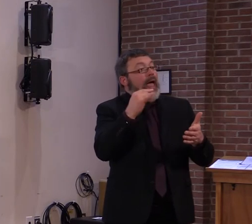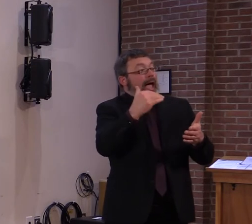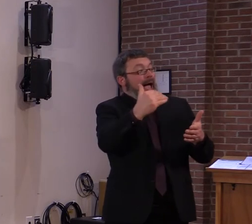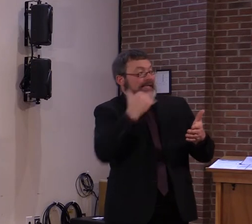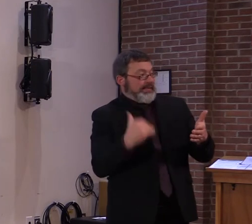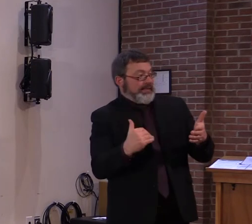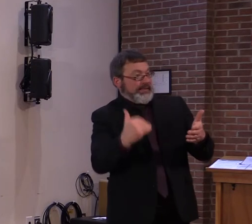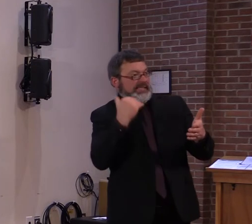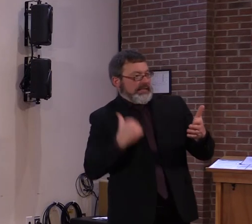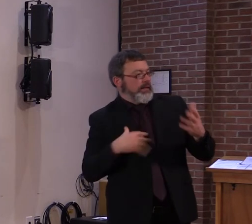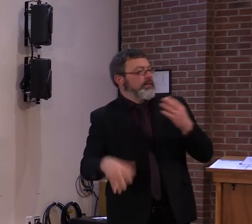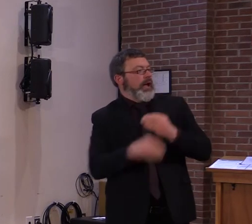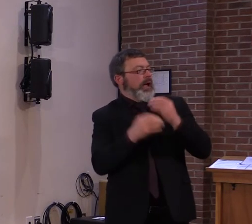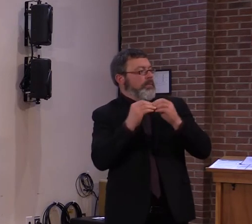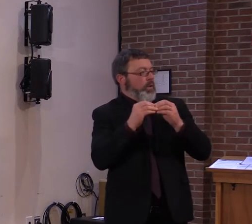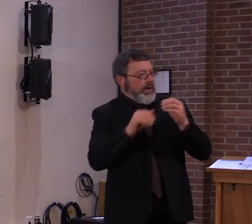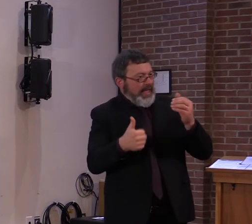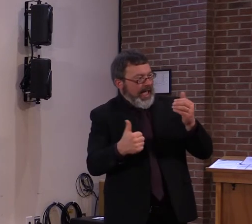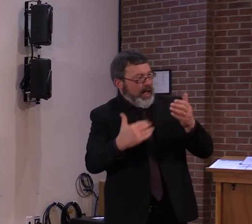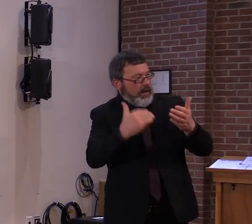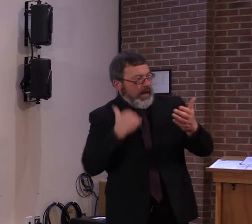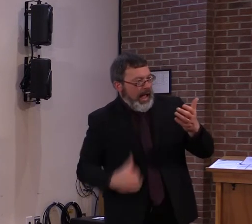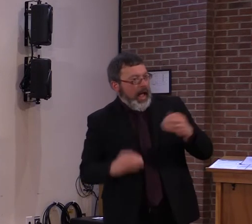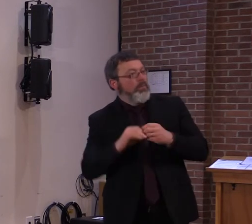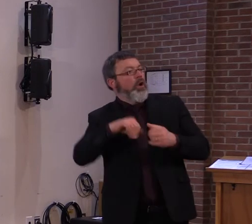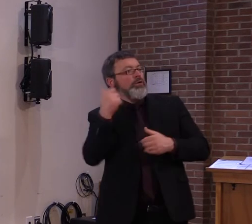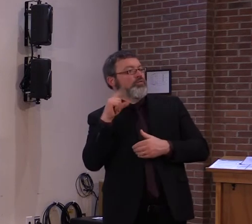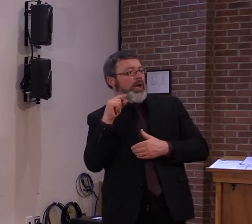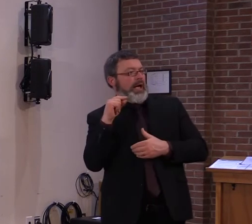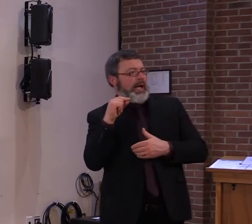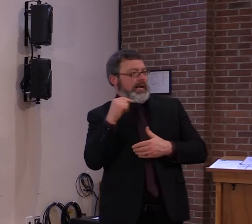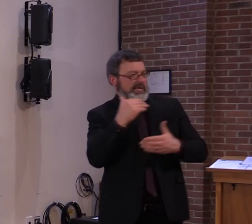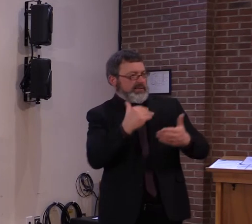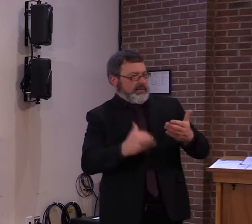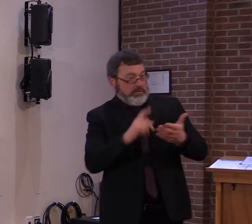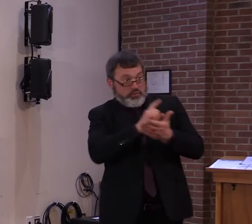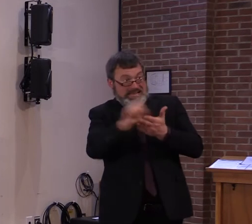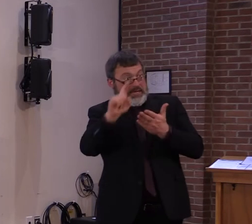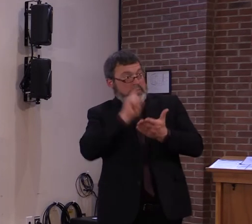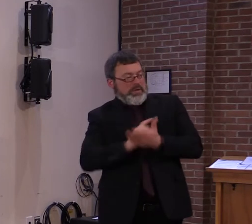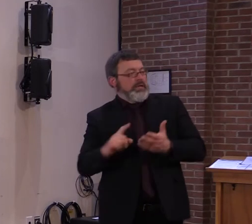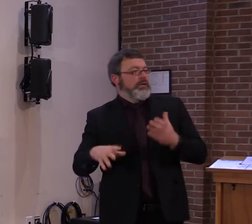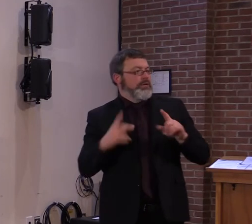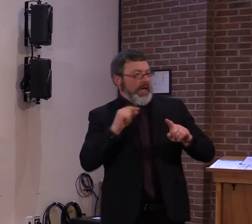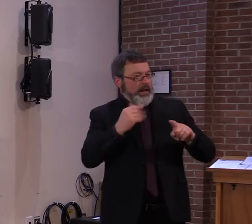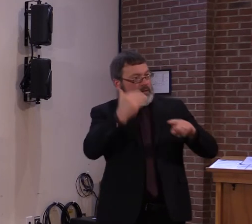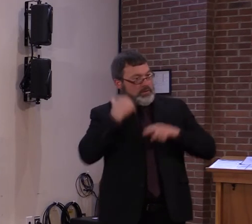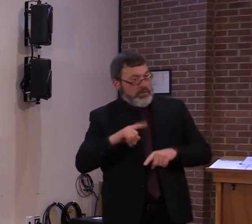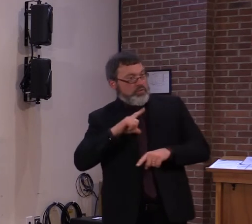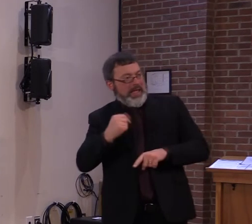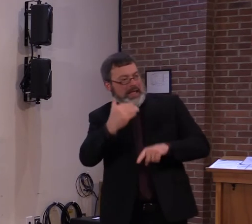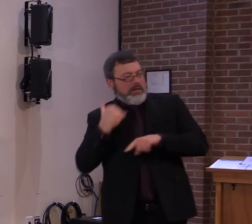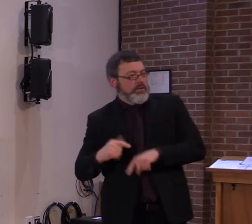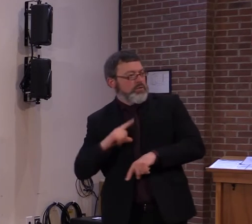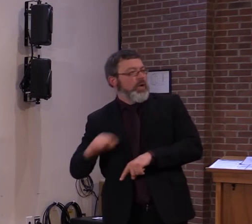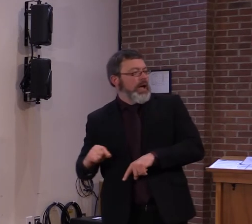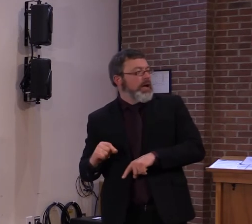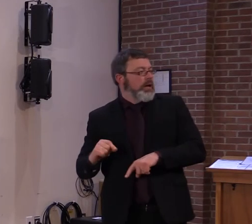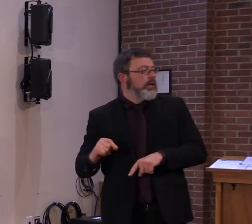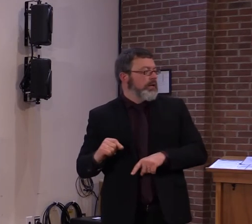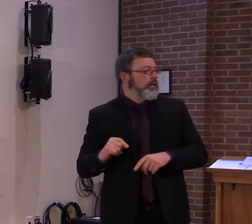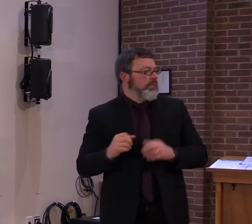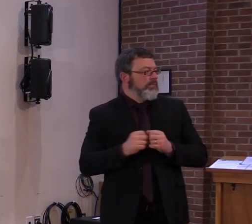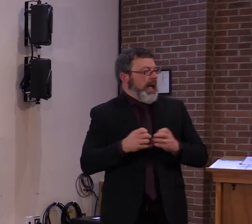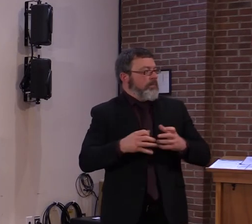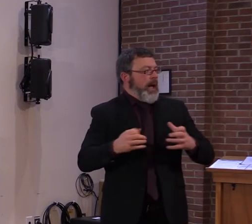20 or so the following week, so that we'll have the ability to contact trace large